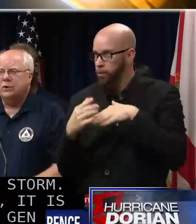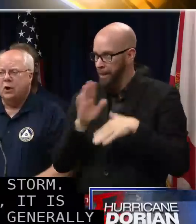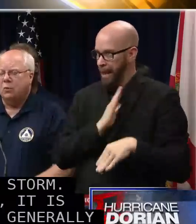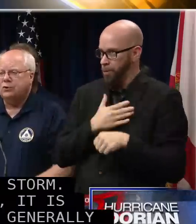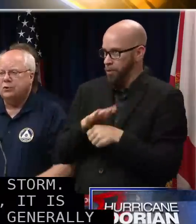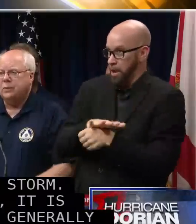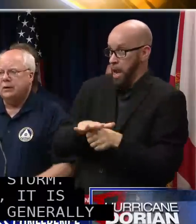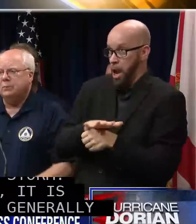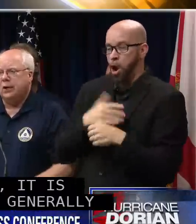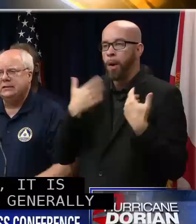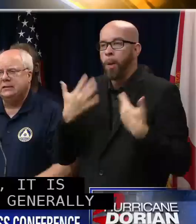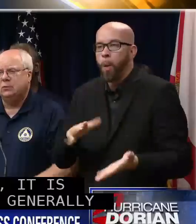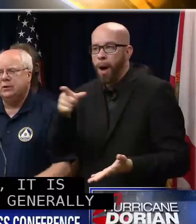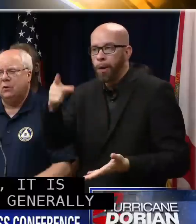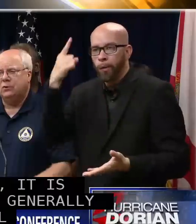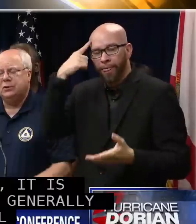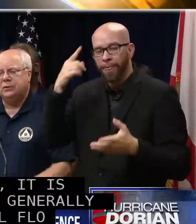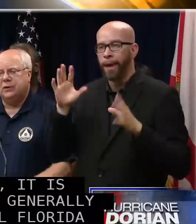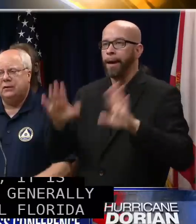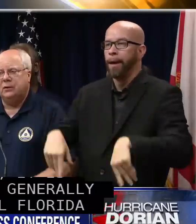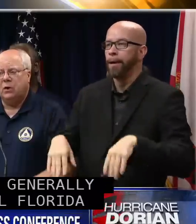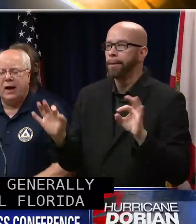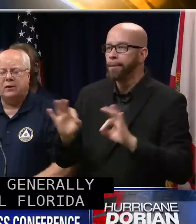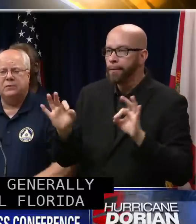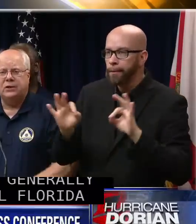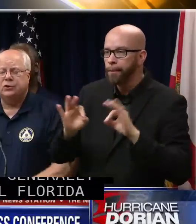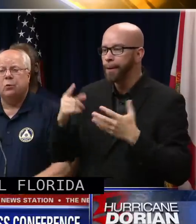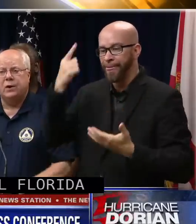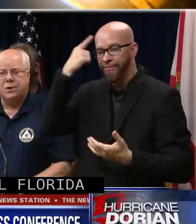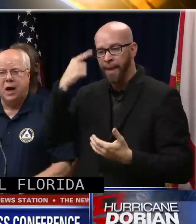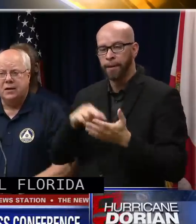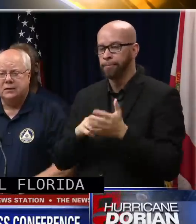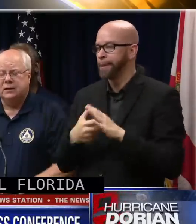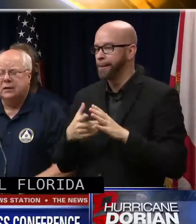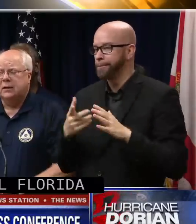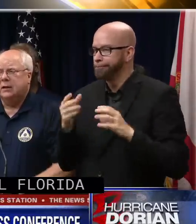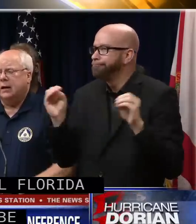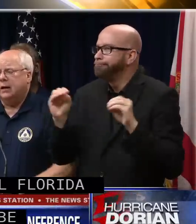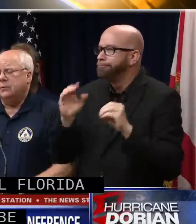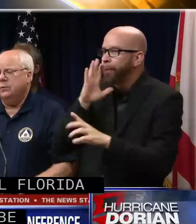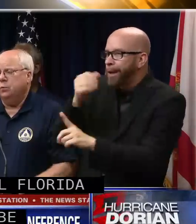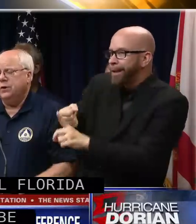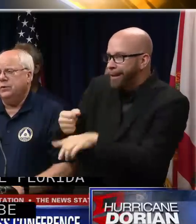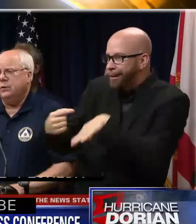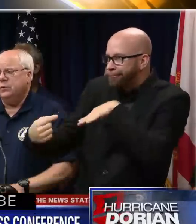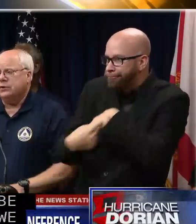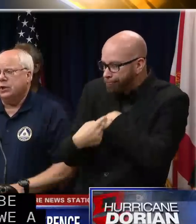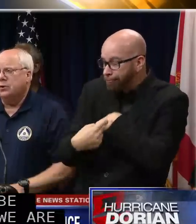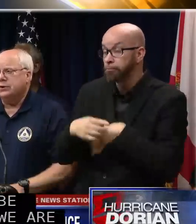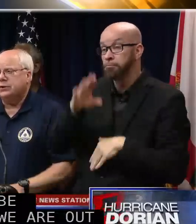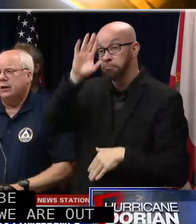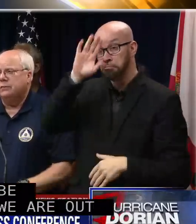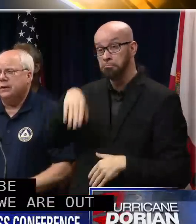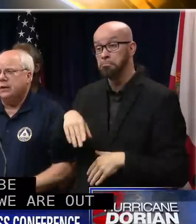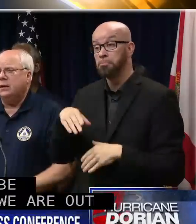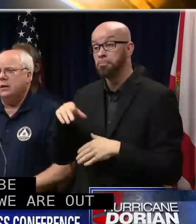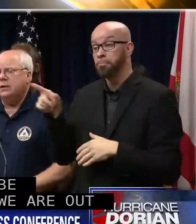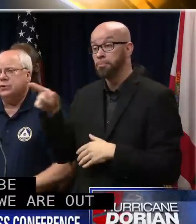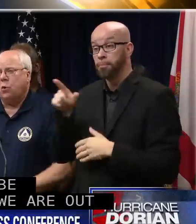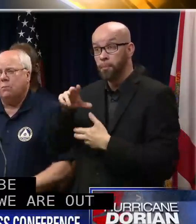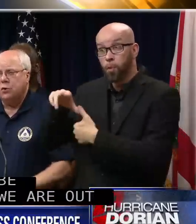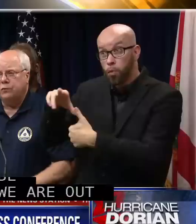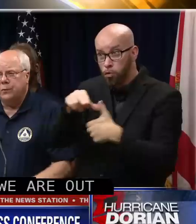So we don't want you to be complacent. We don't want you to think that we're out of danger. We are not. With the slowness of